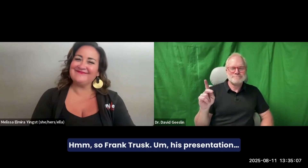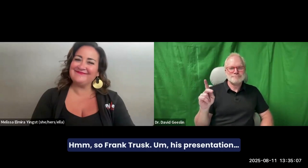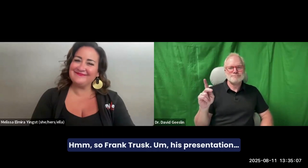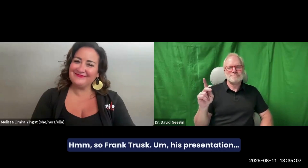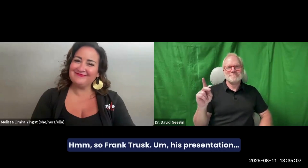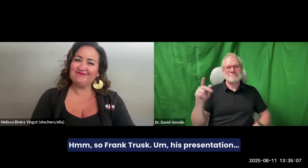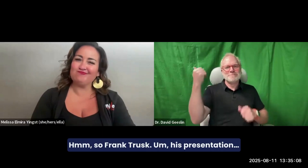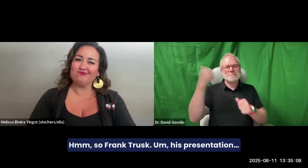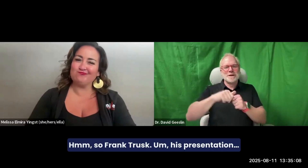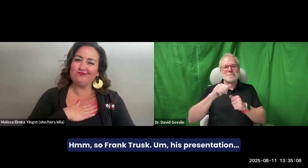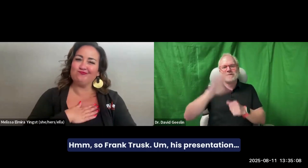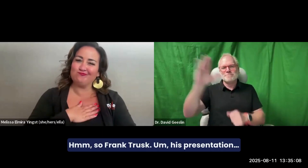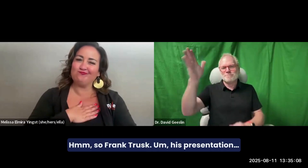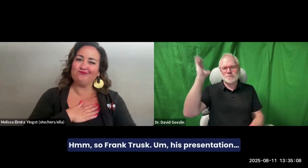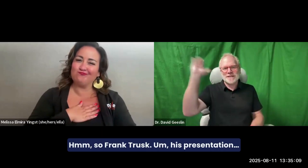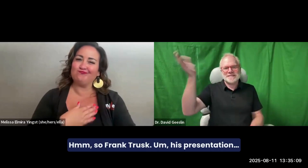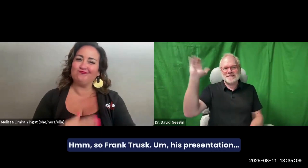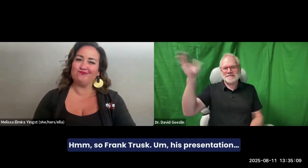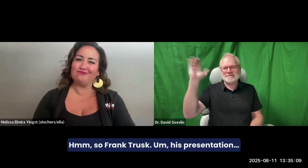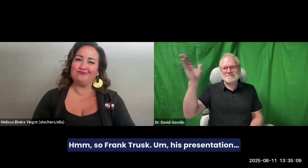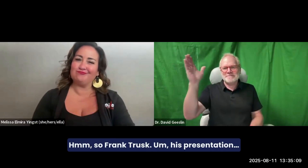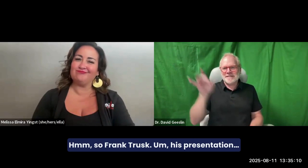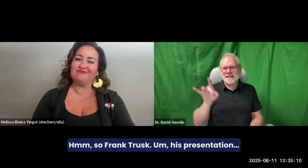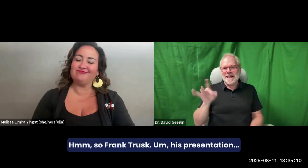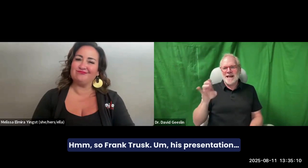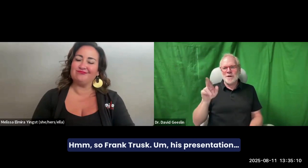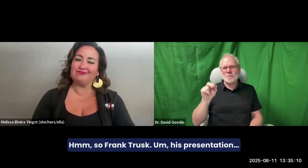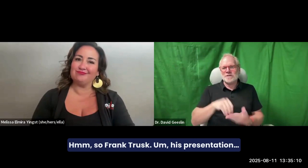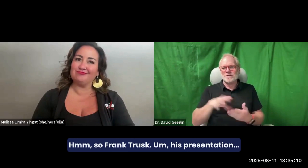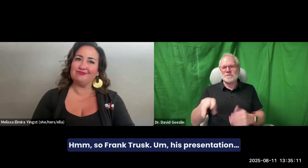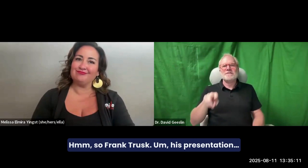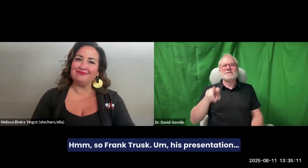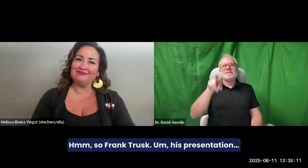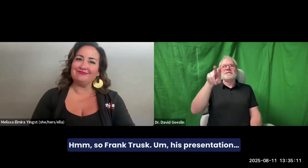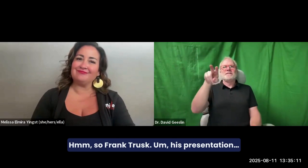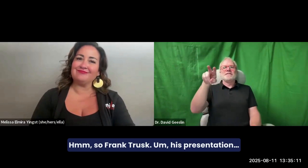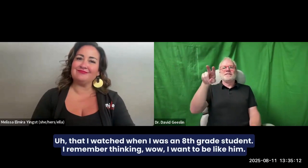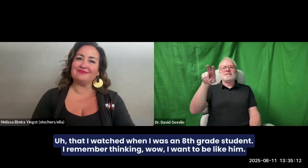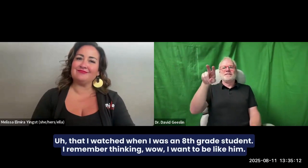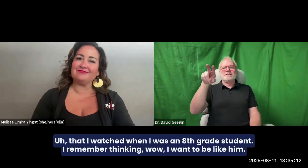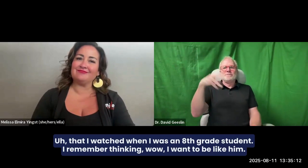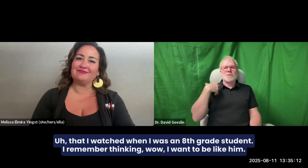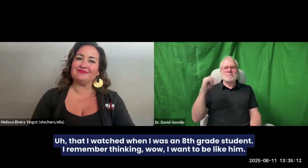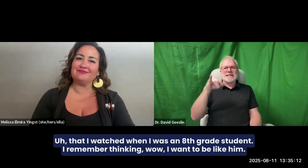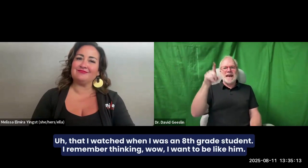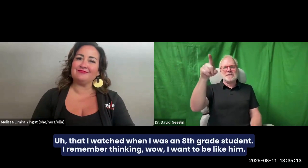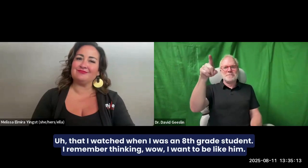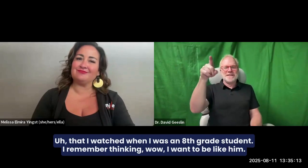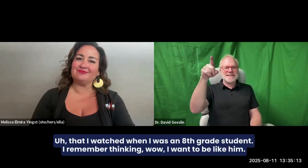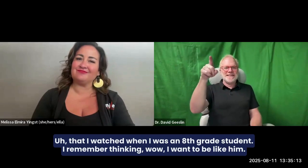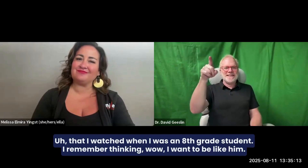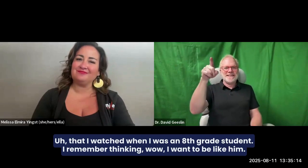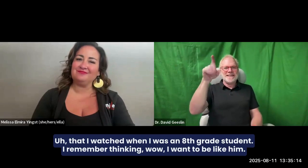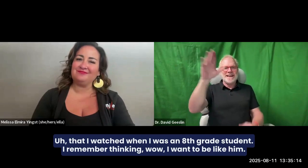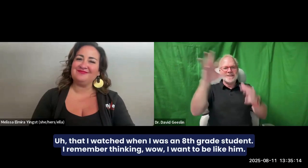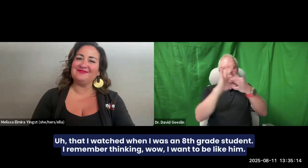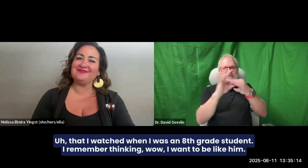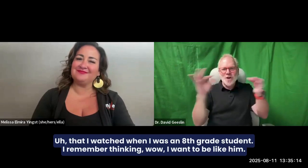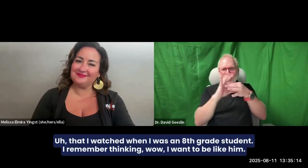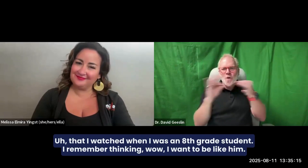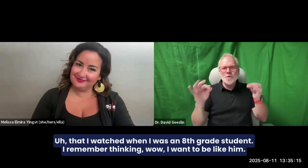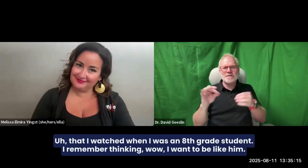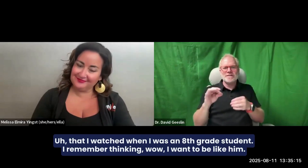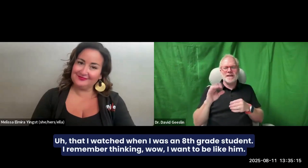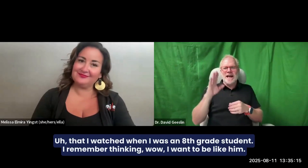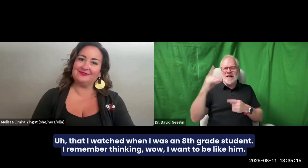So Frank Trusk, um, his presentation that I watched when I was an eighth grade student,